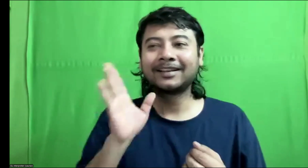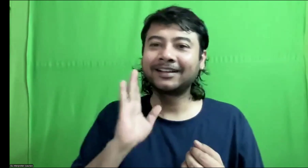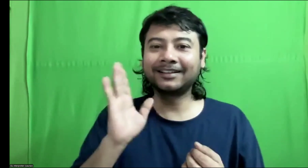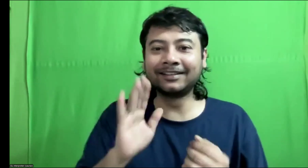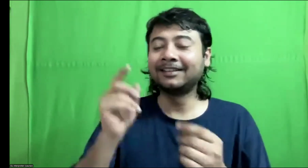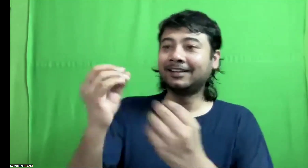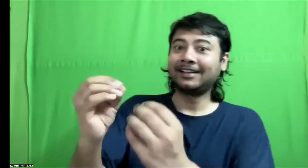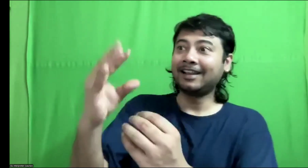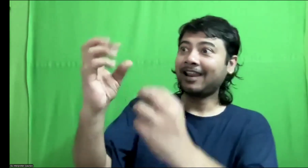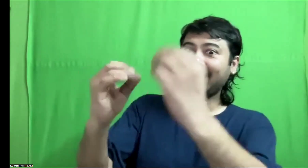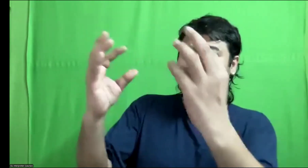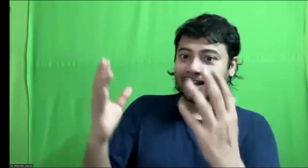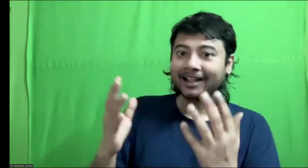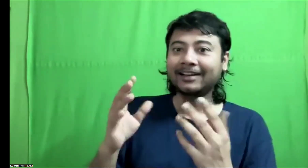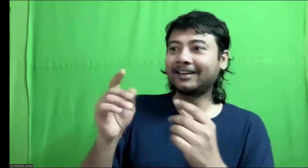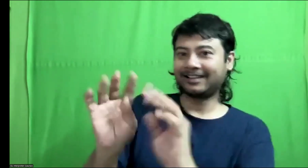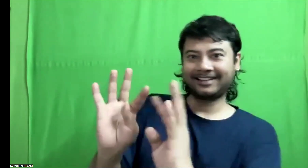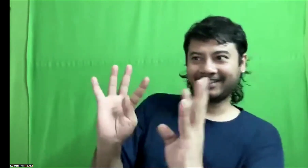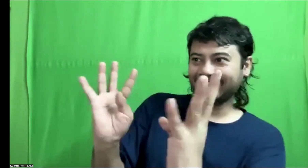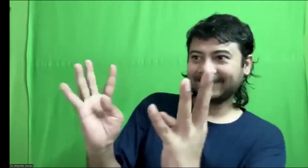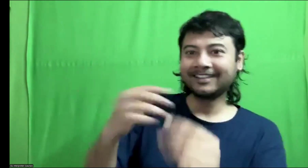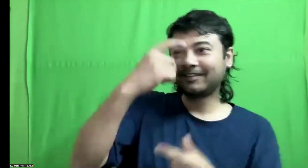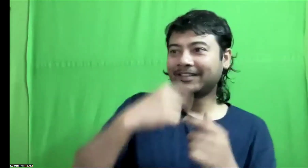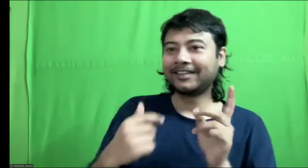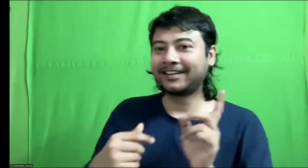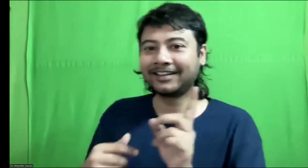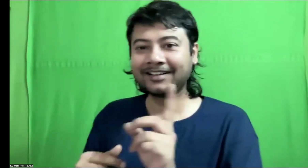personal experience, people feel very initially they'll